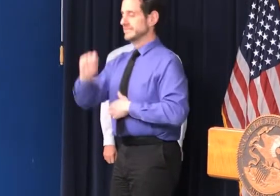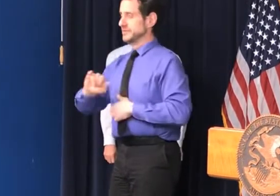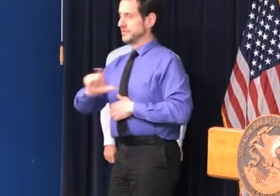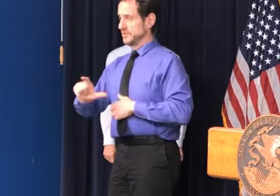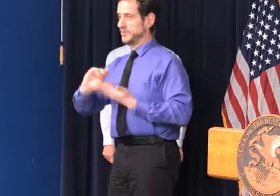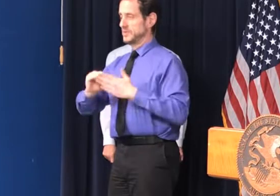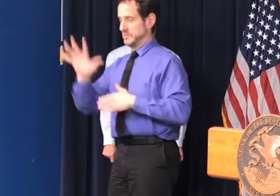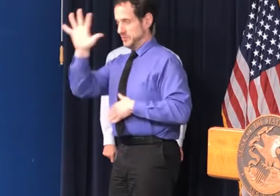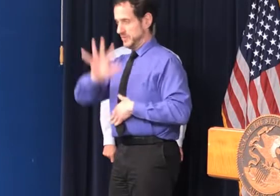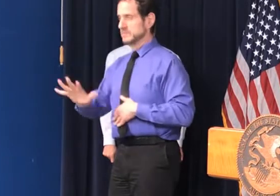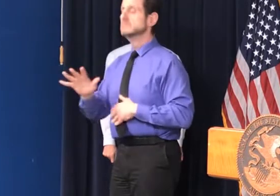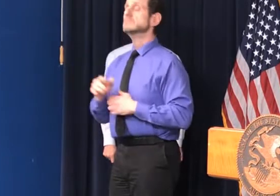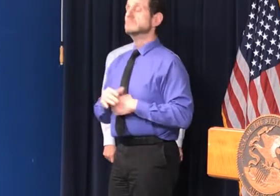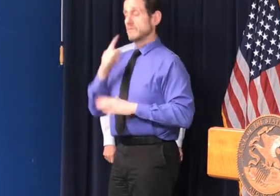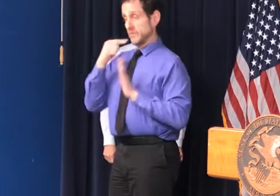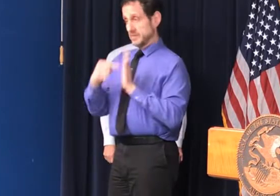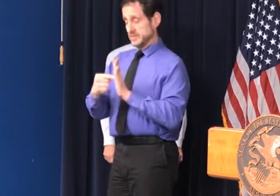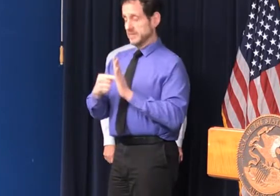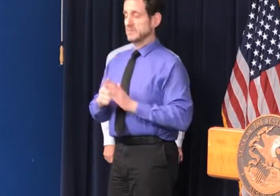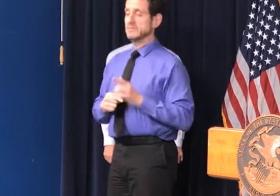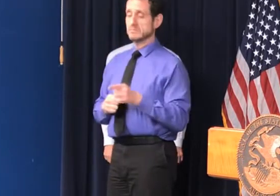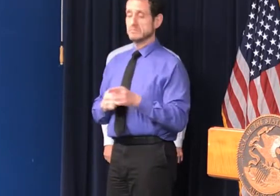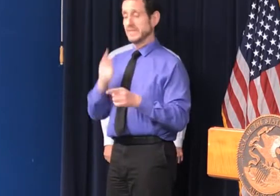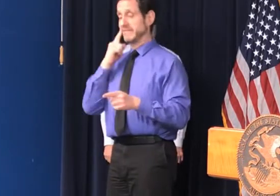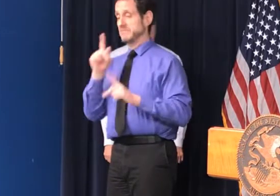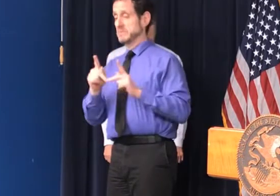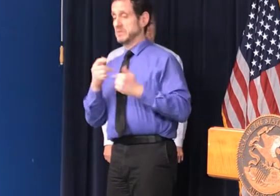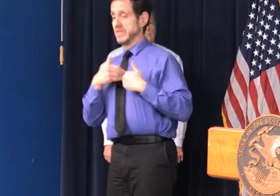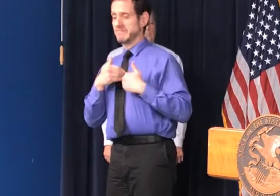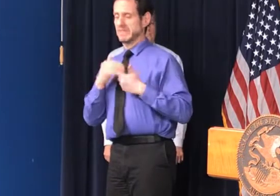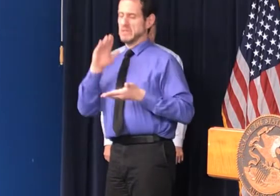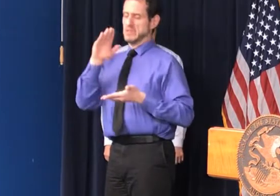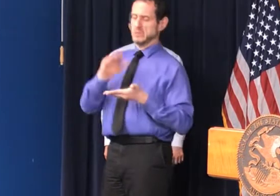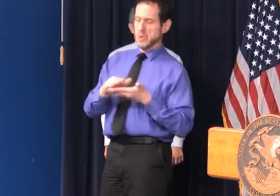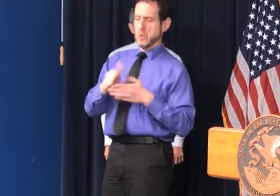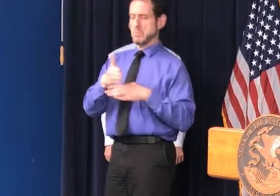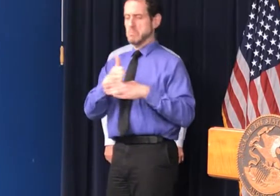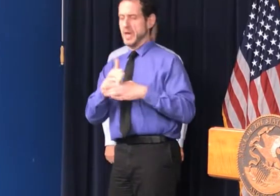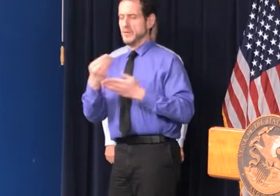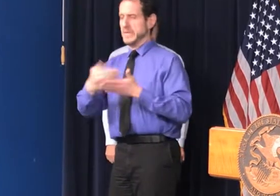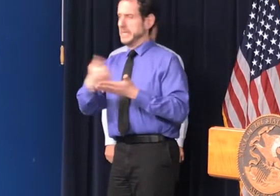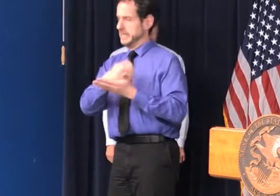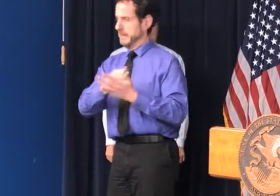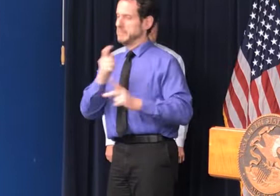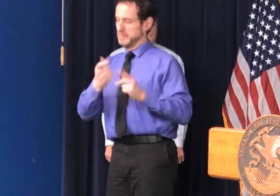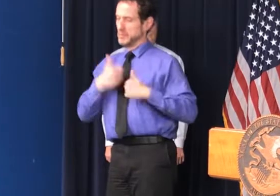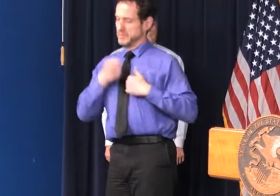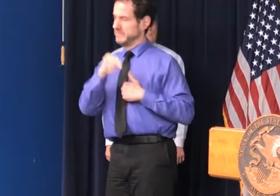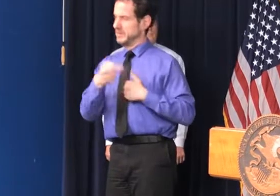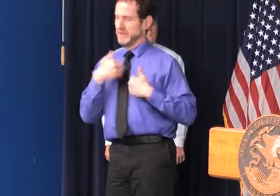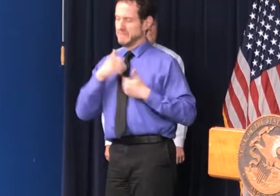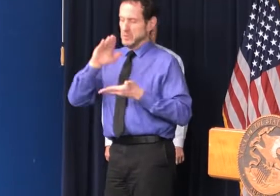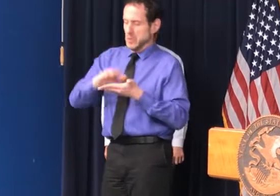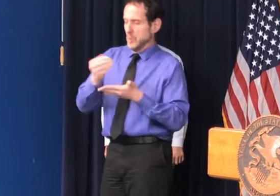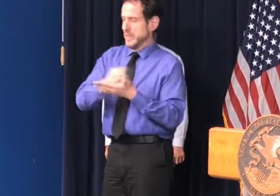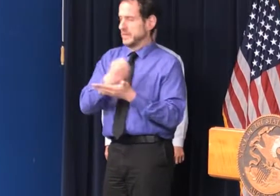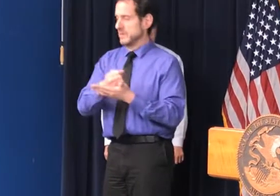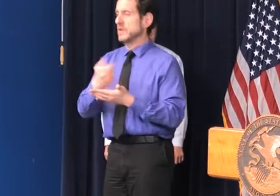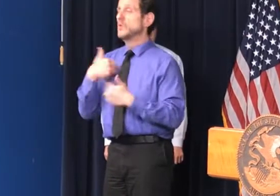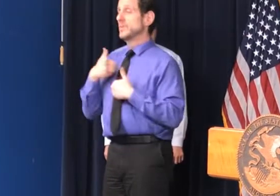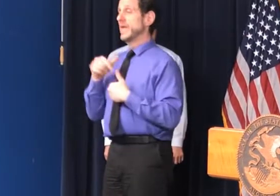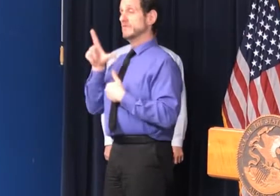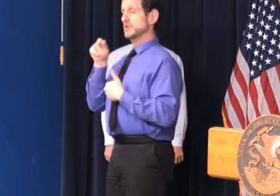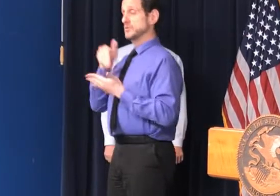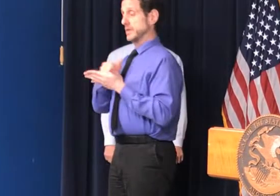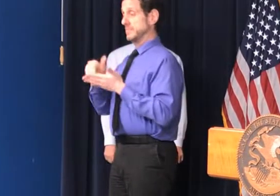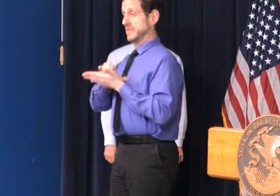communities, specifically on areas with low to moderate income populations. We're launching a $20 million